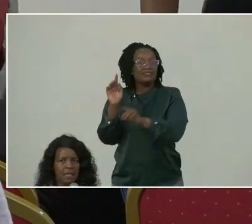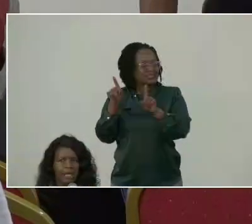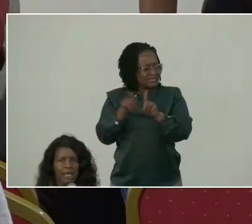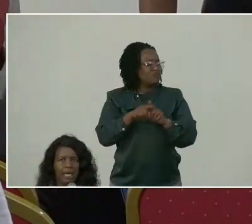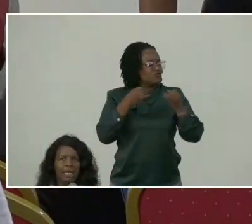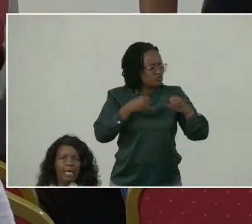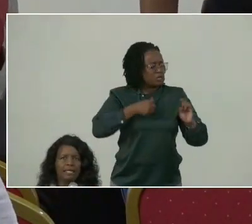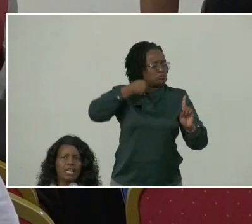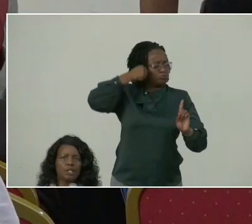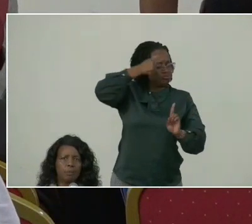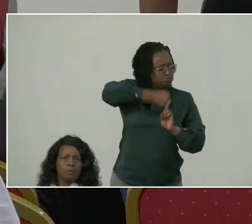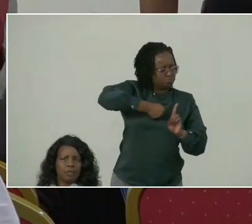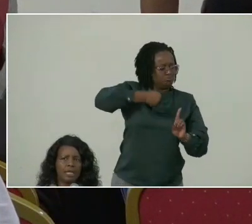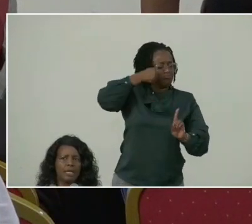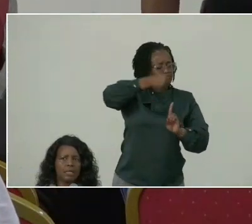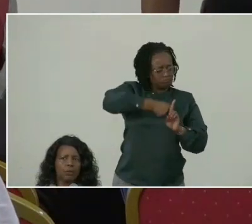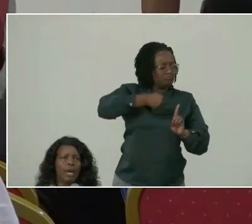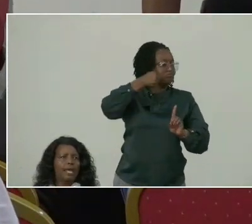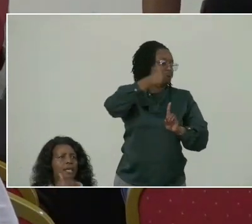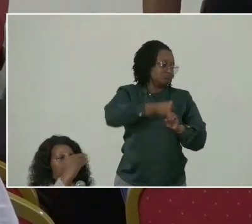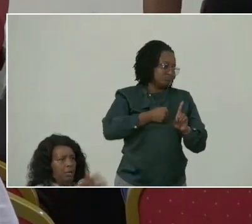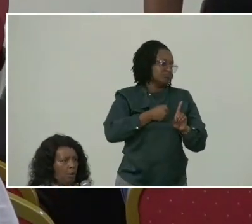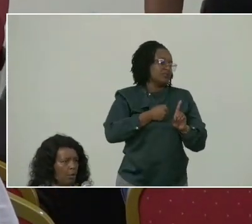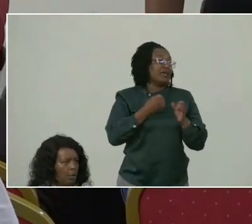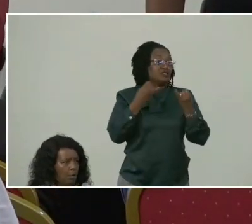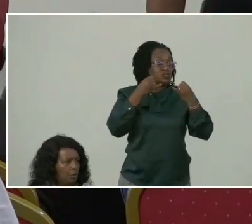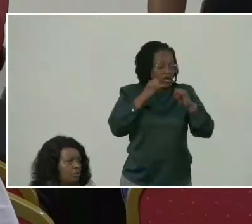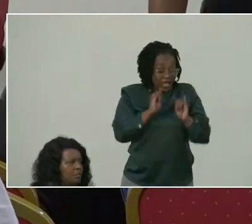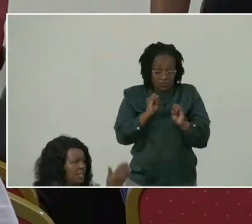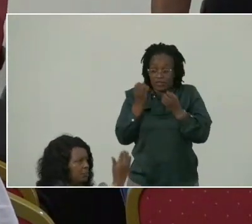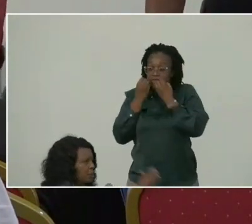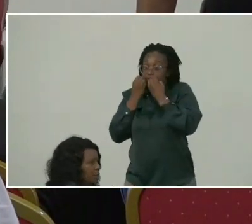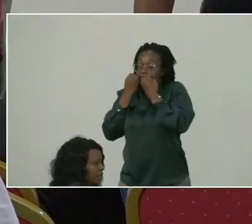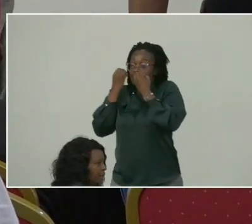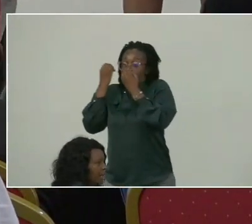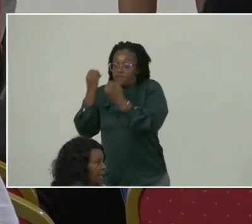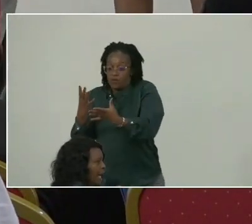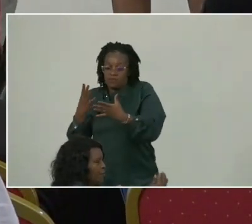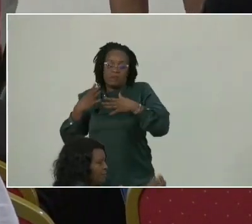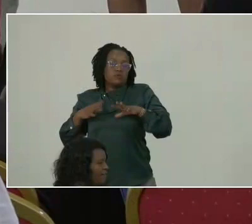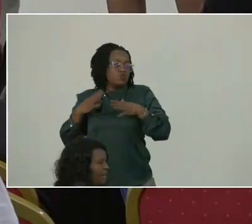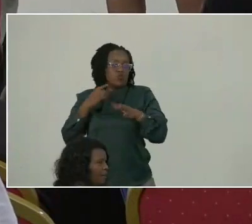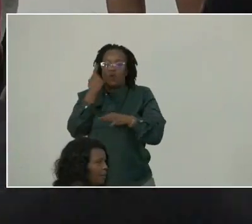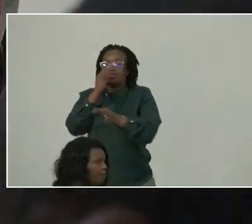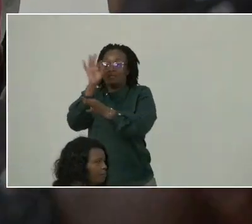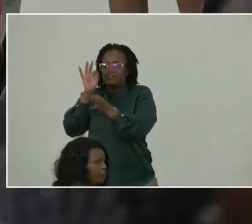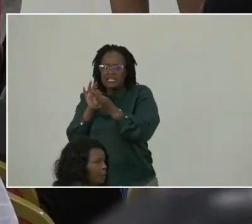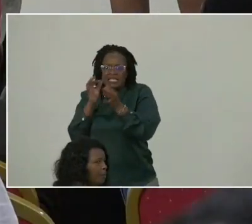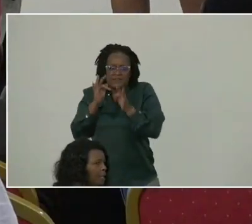this and let us put things where they belong. Those things which we think are not